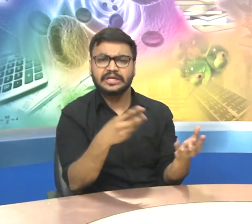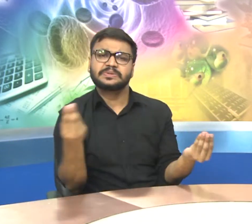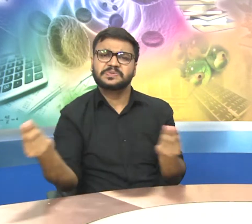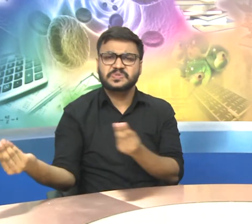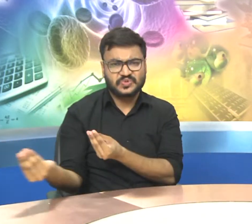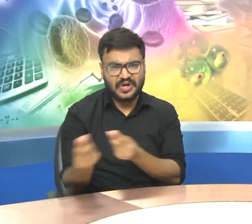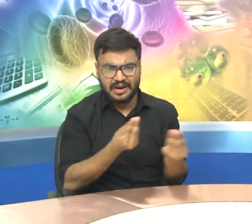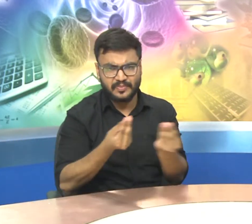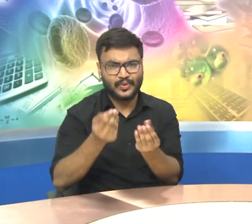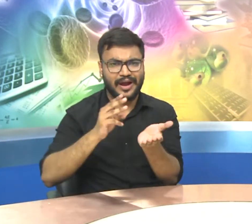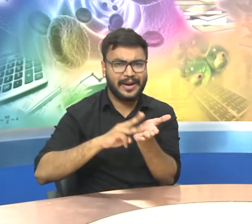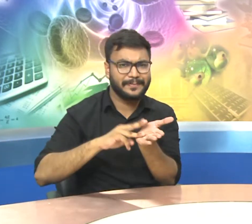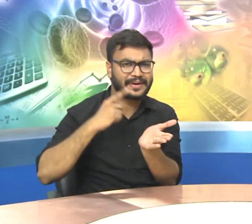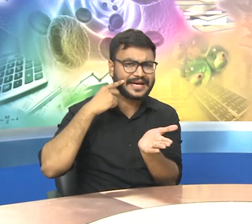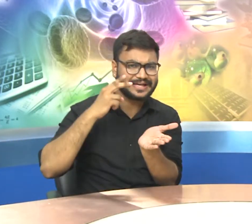the water.